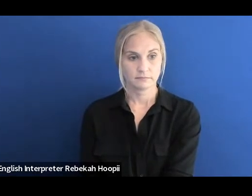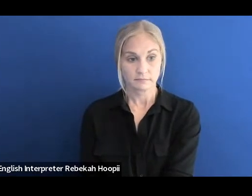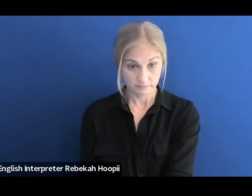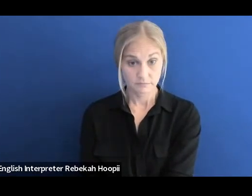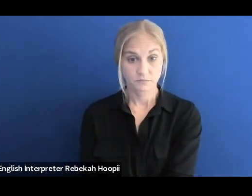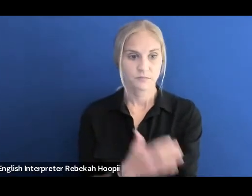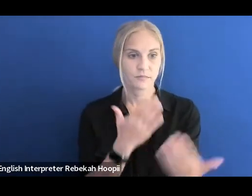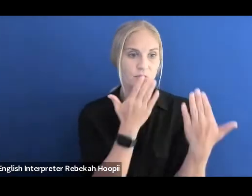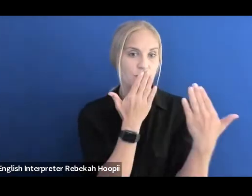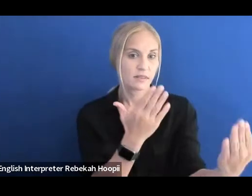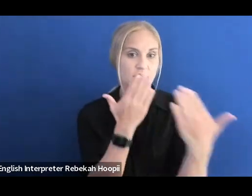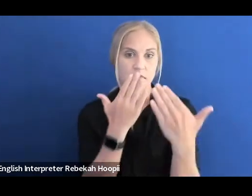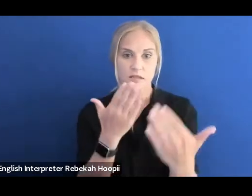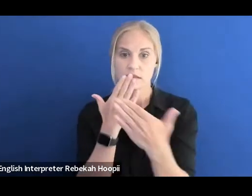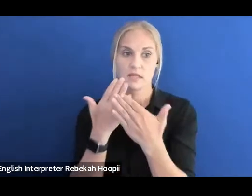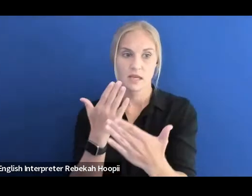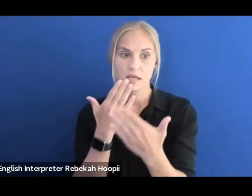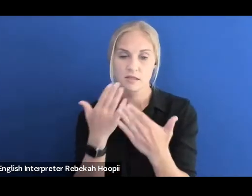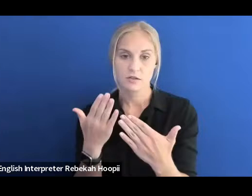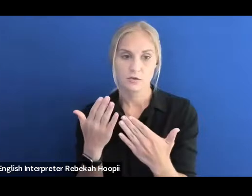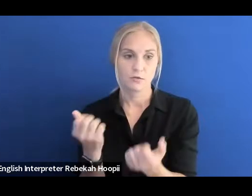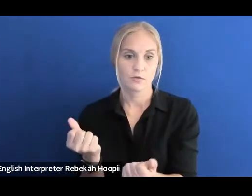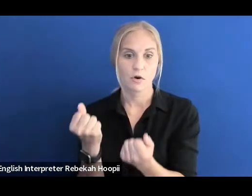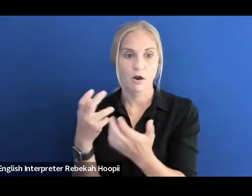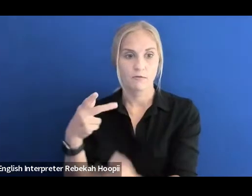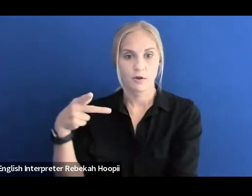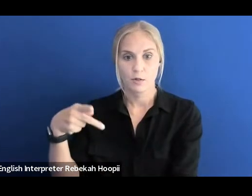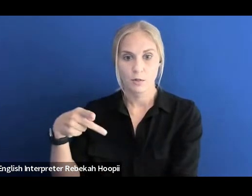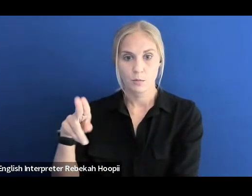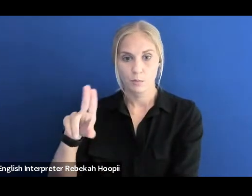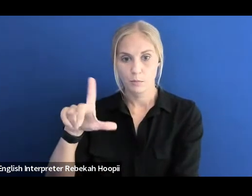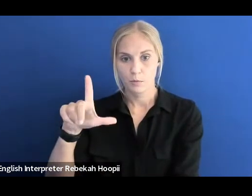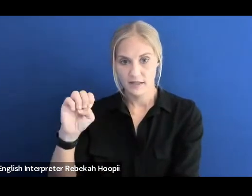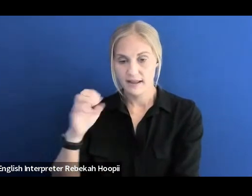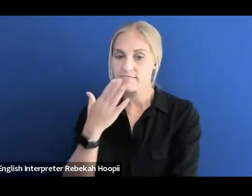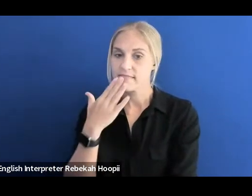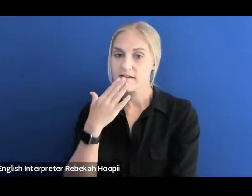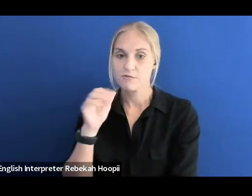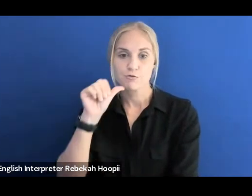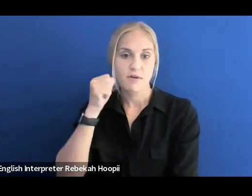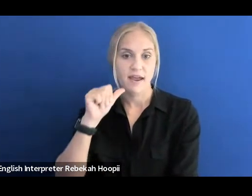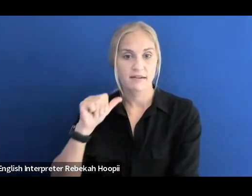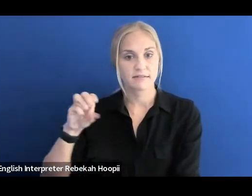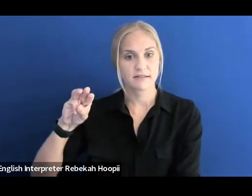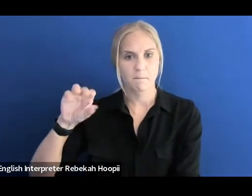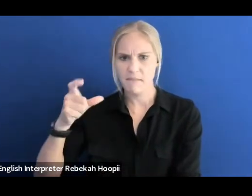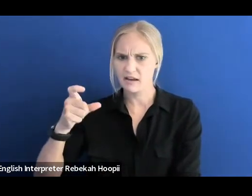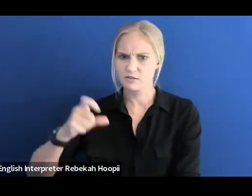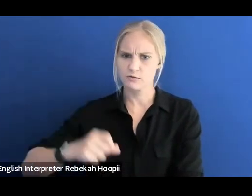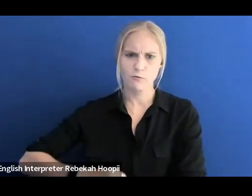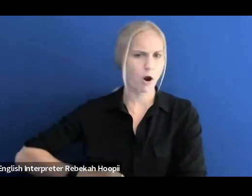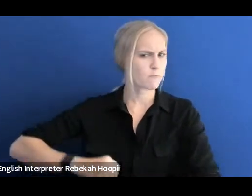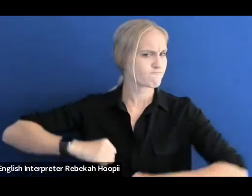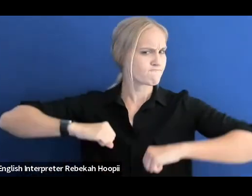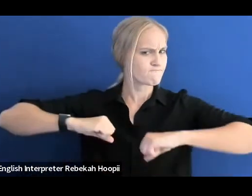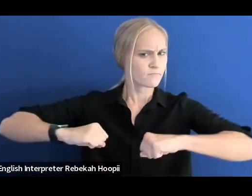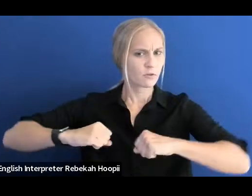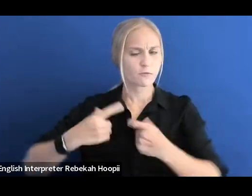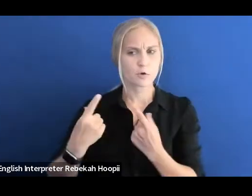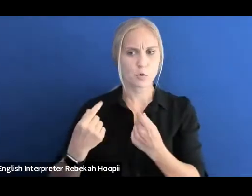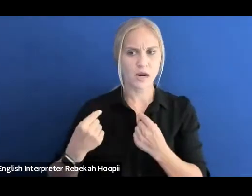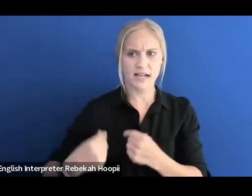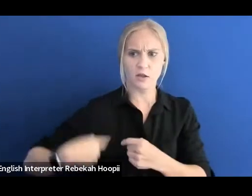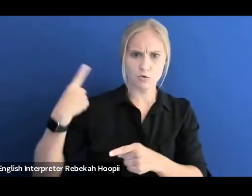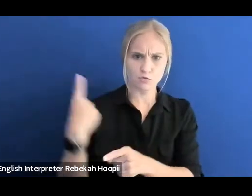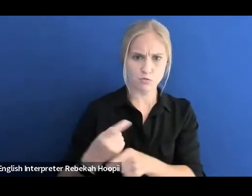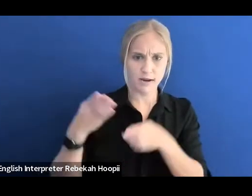Anything before we offer the pulley? And thank you, Auntie Max, for just holding the ground and protocols and things as such.